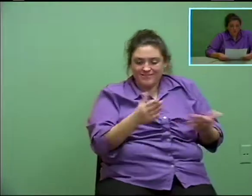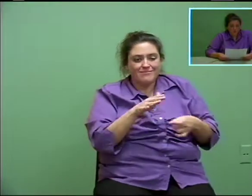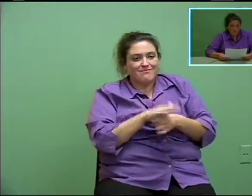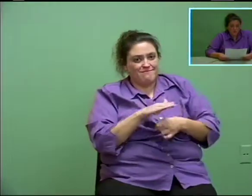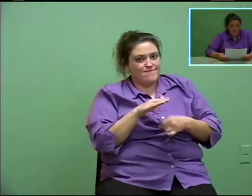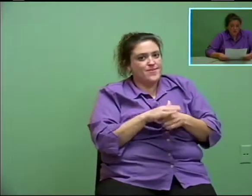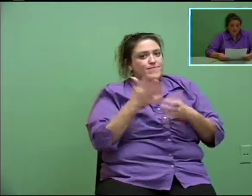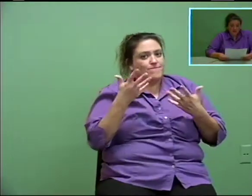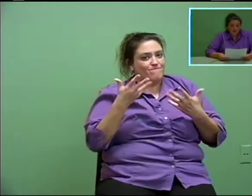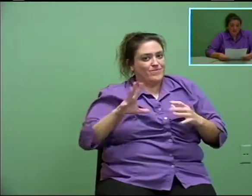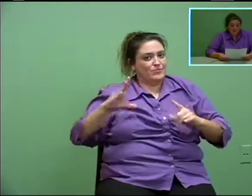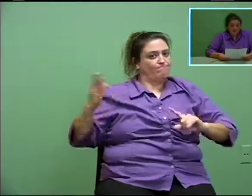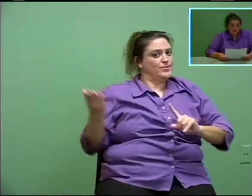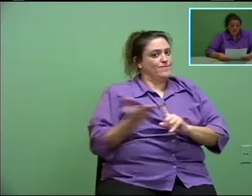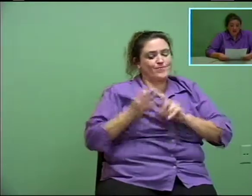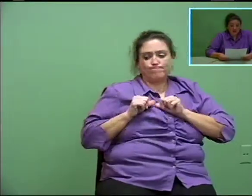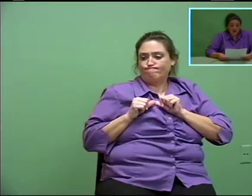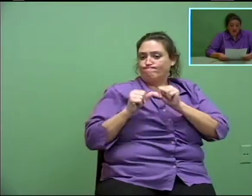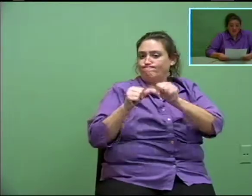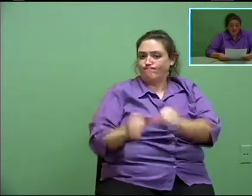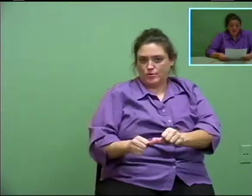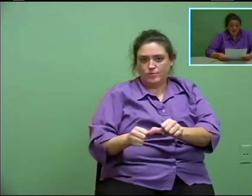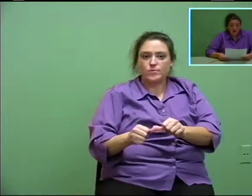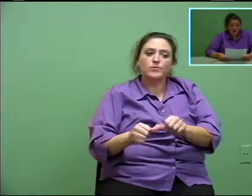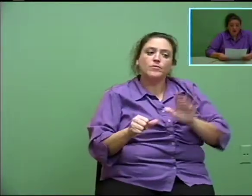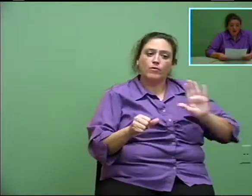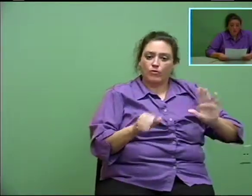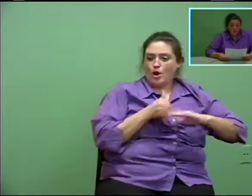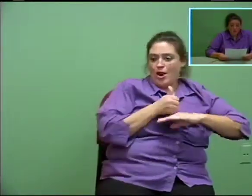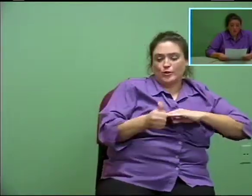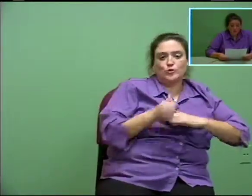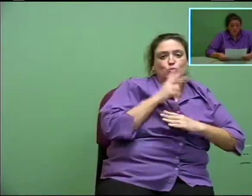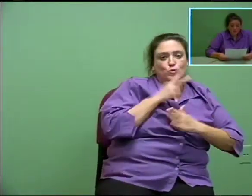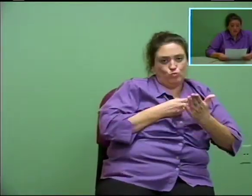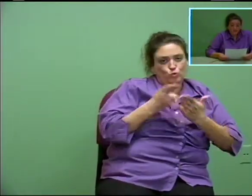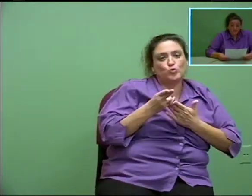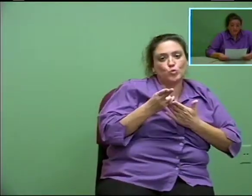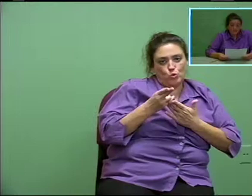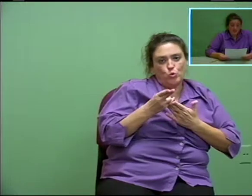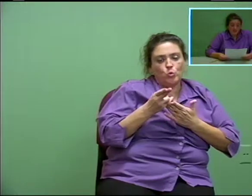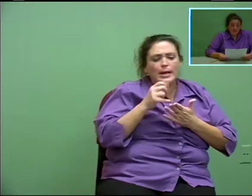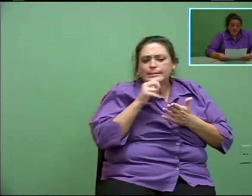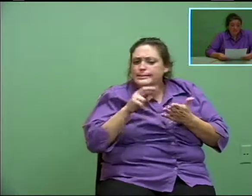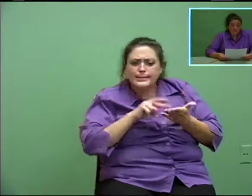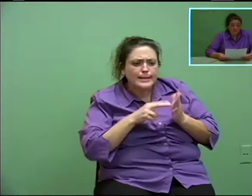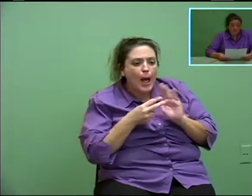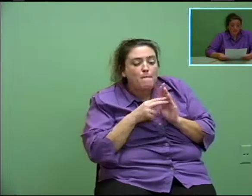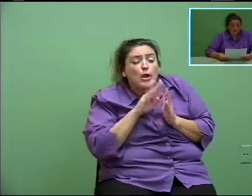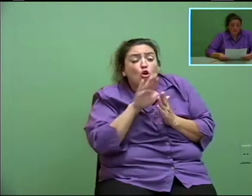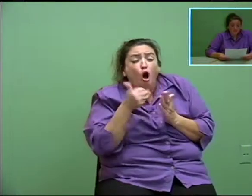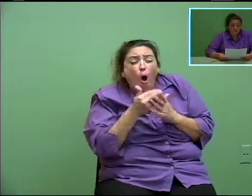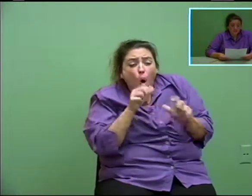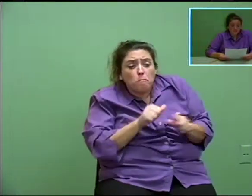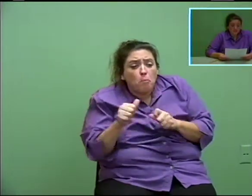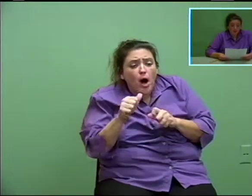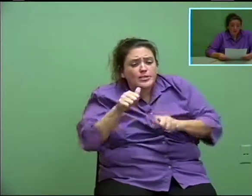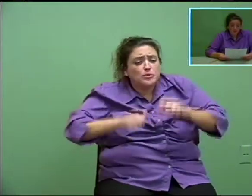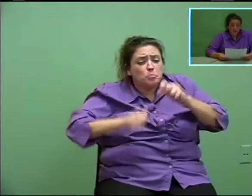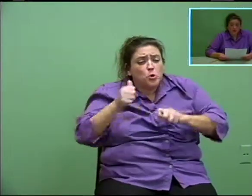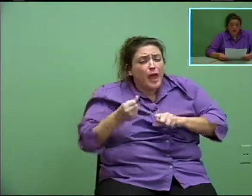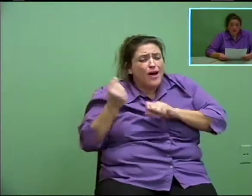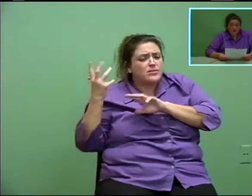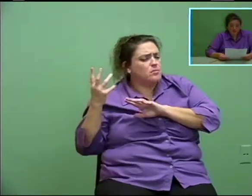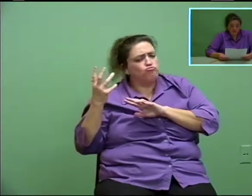is true. The evidence need not eliminate all possible doubt because everything in life is open to